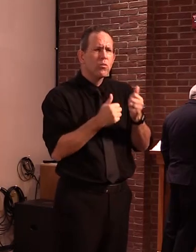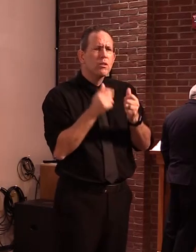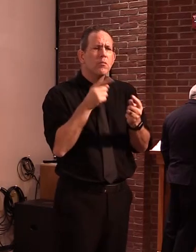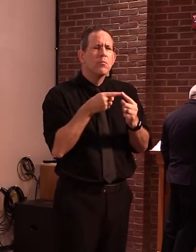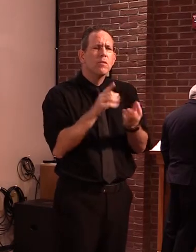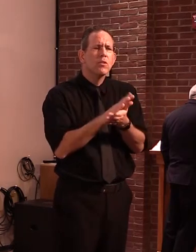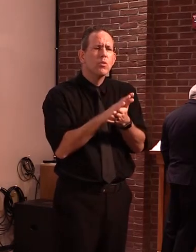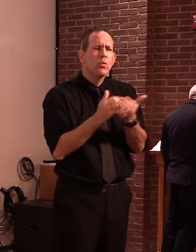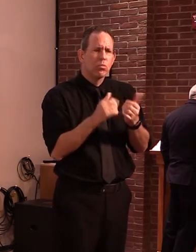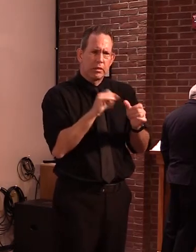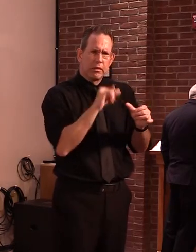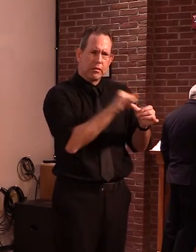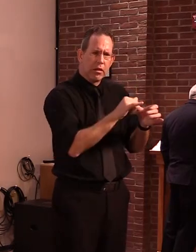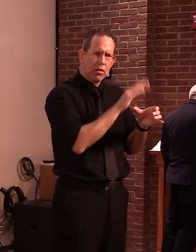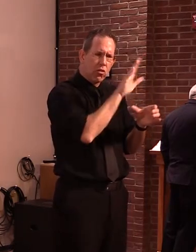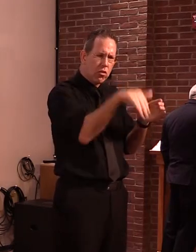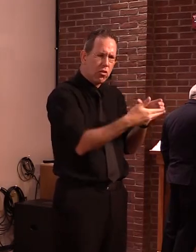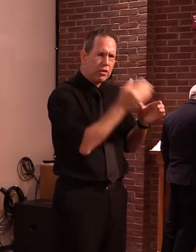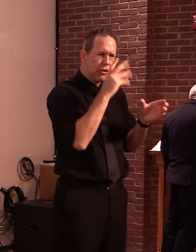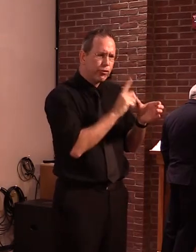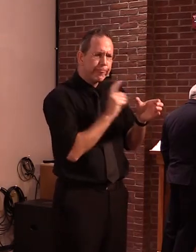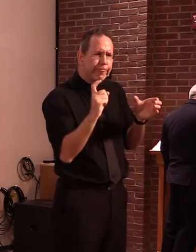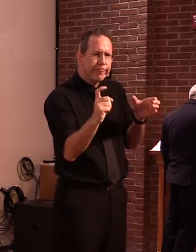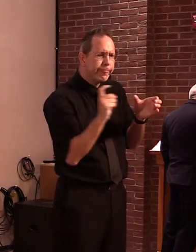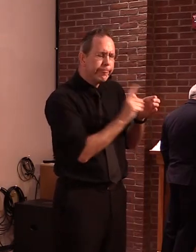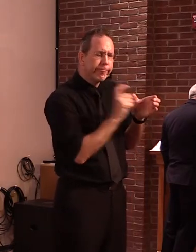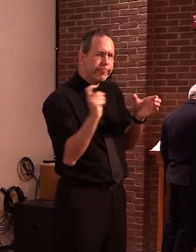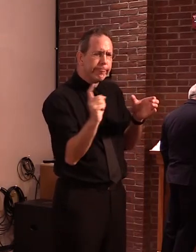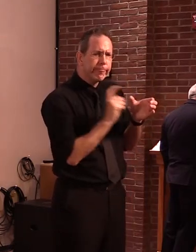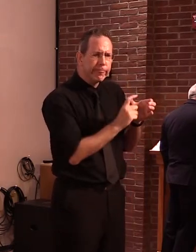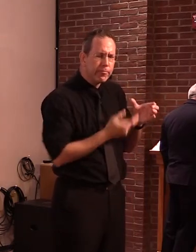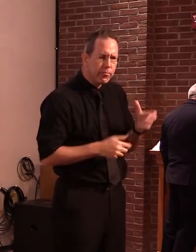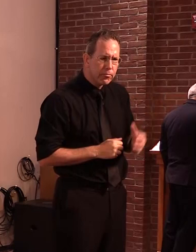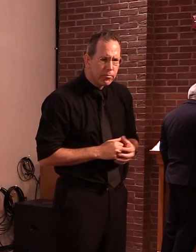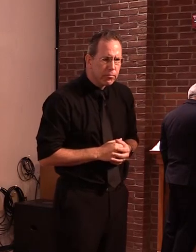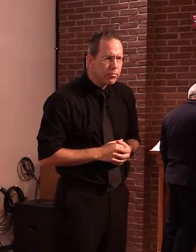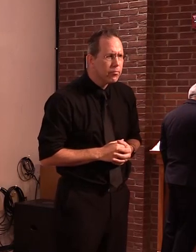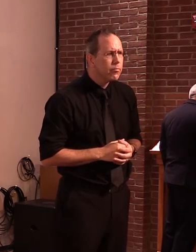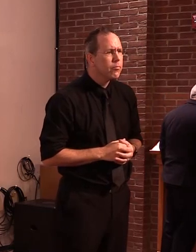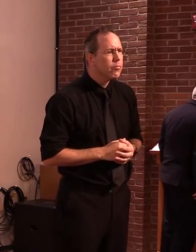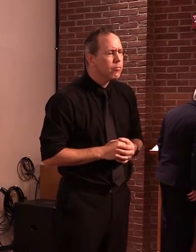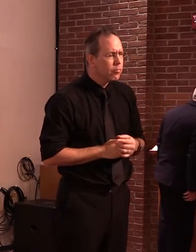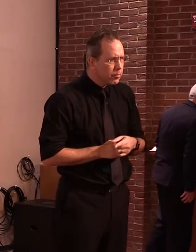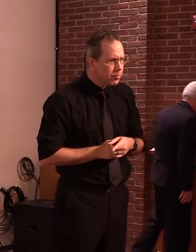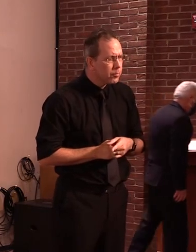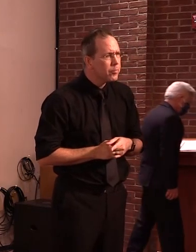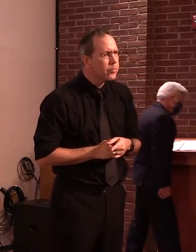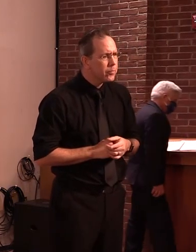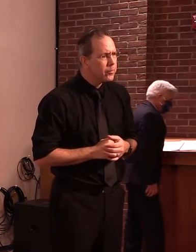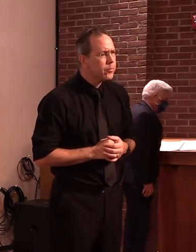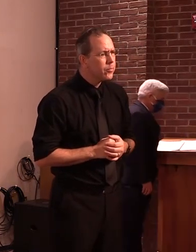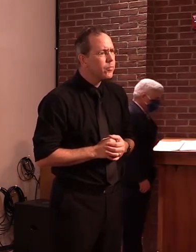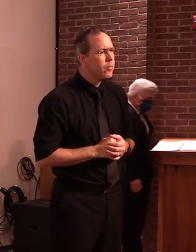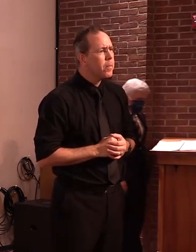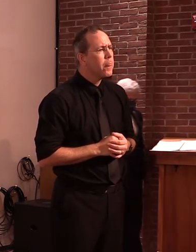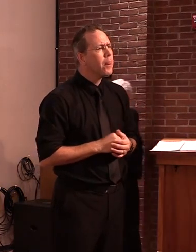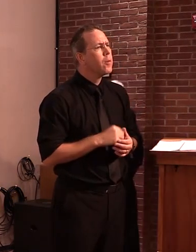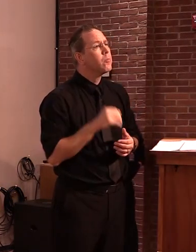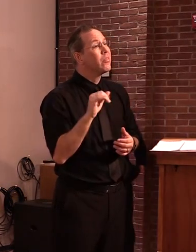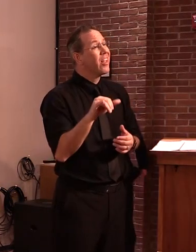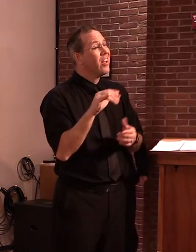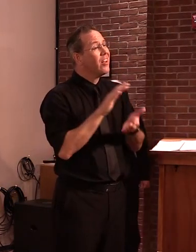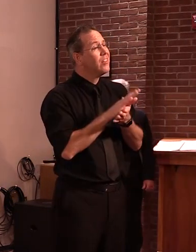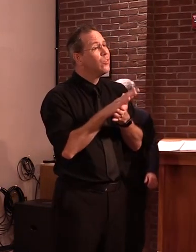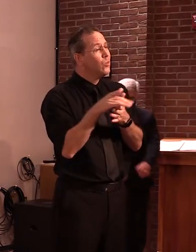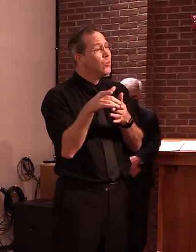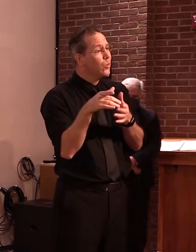Yeah, that's a great question. That's an example of an individual school making a decision. I will say that model is out there, I think